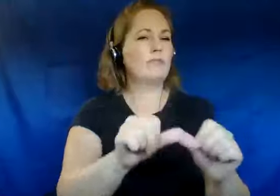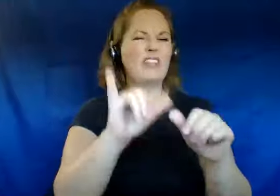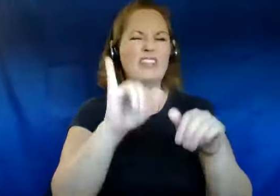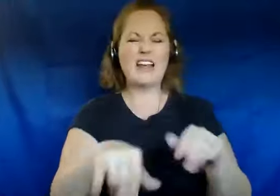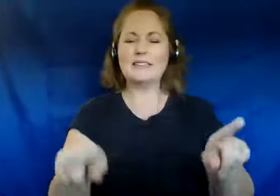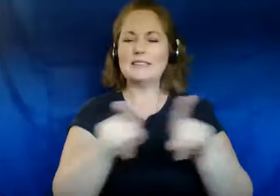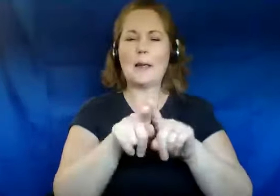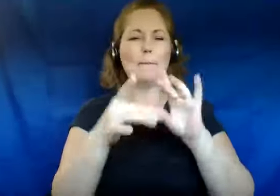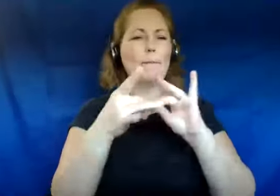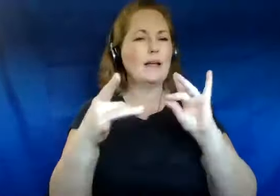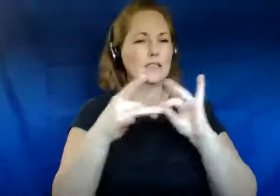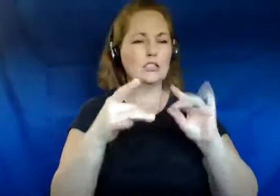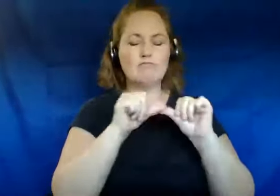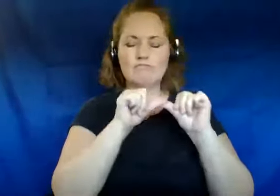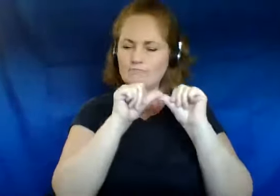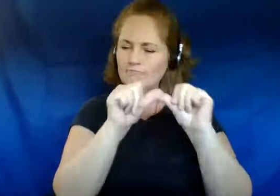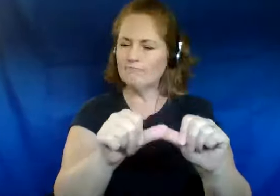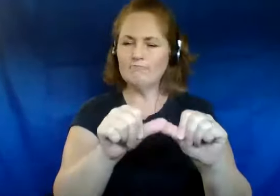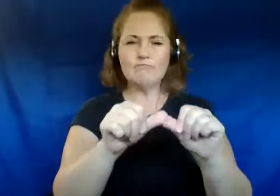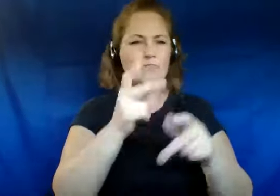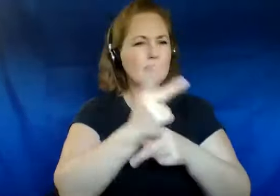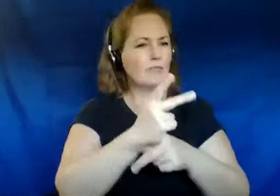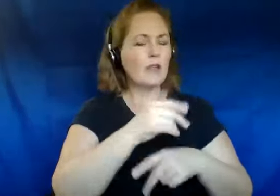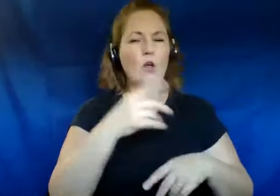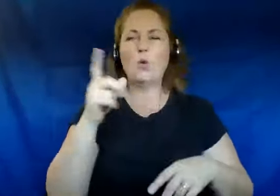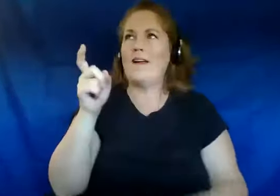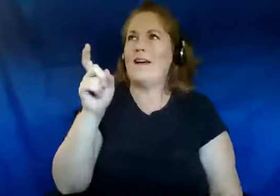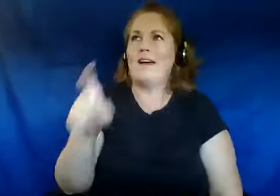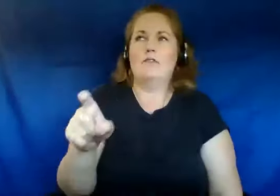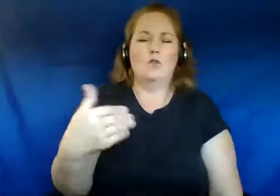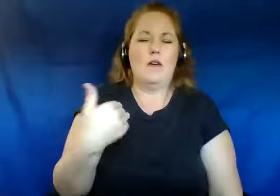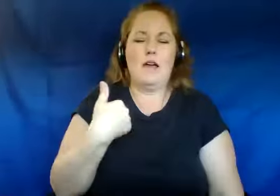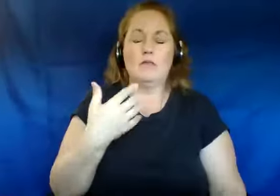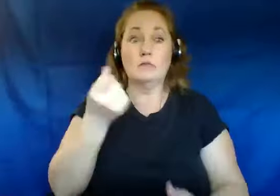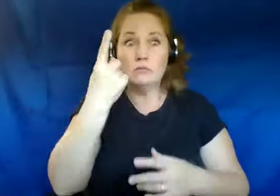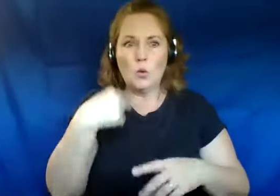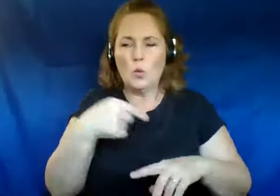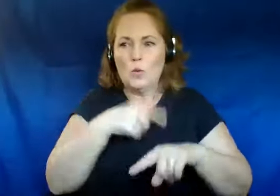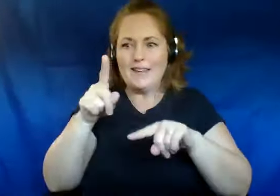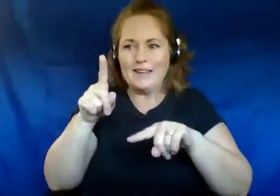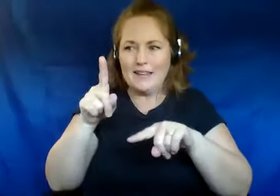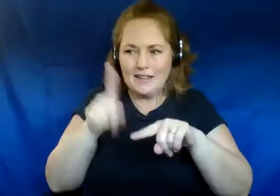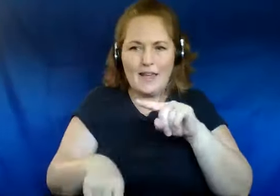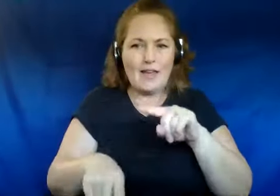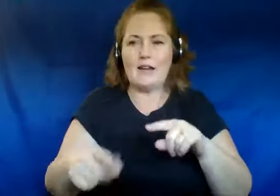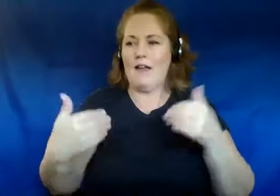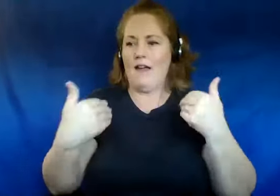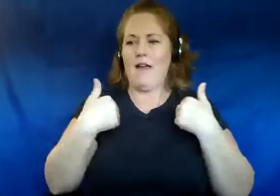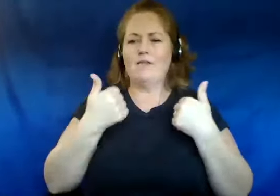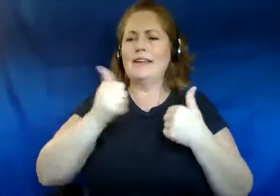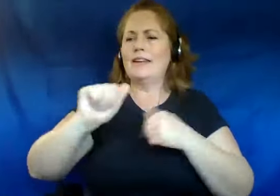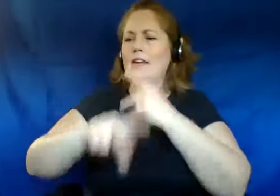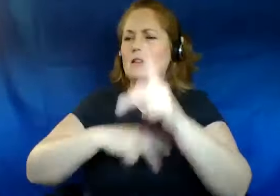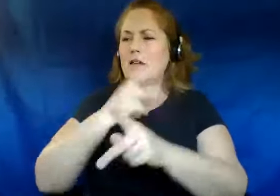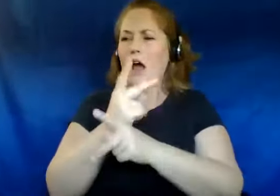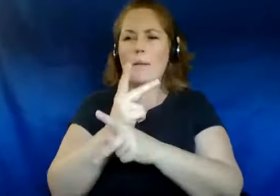message of we have to have, that we cannot have any kind of